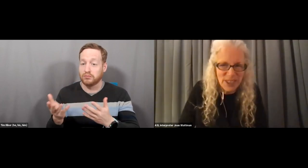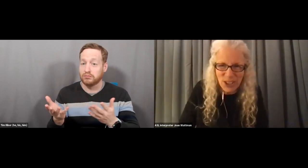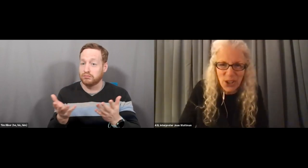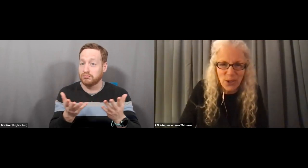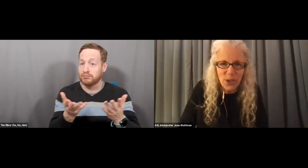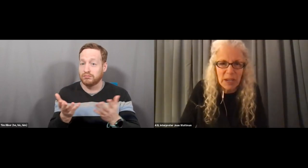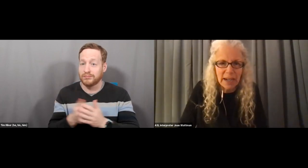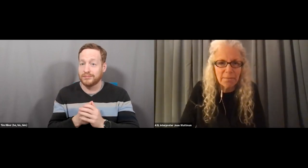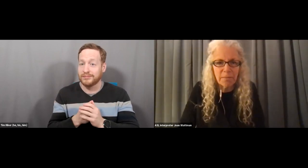officially close the meeting.